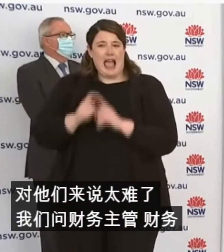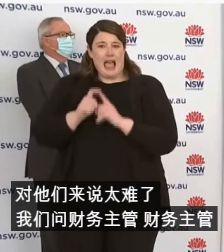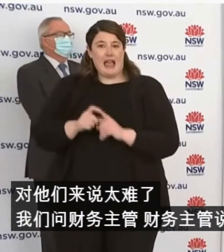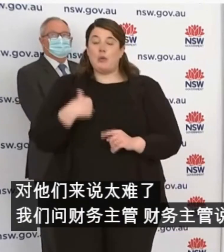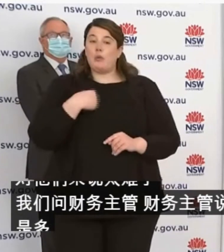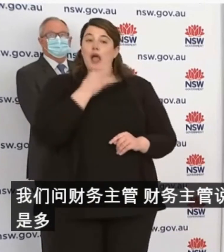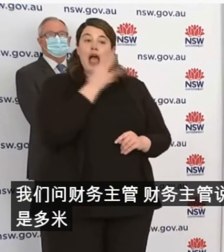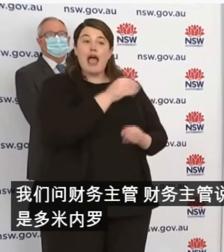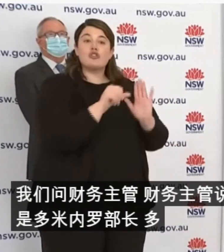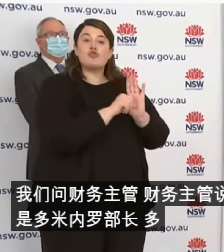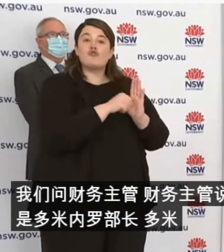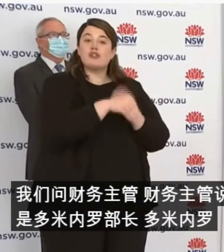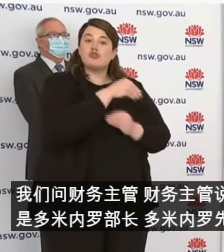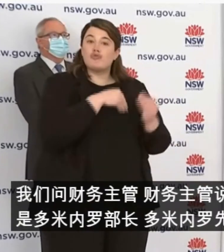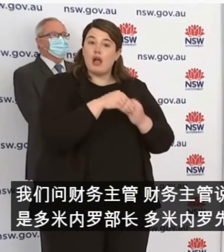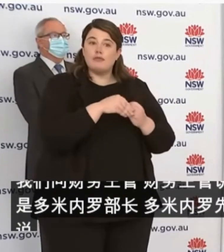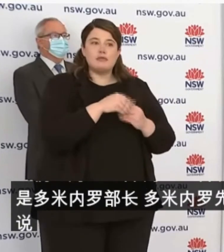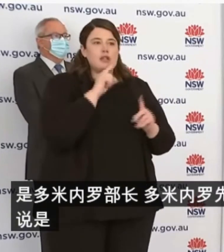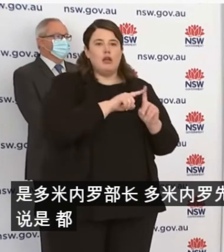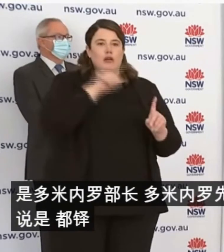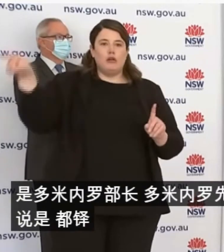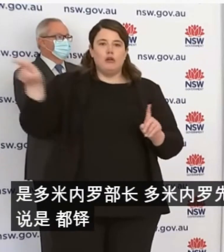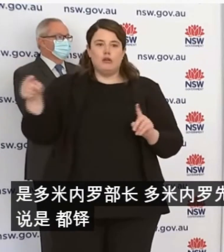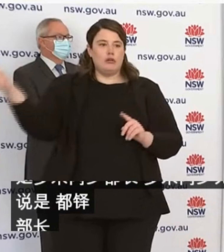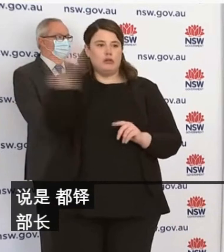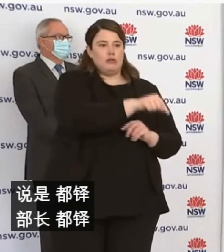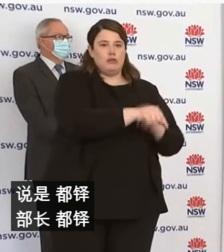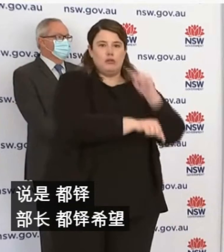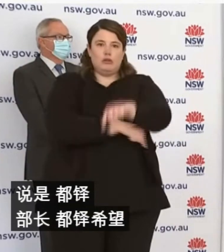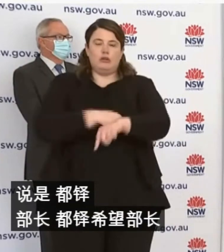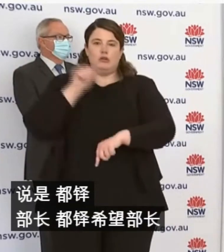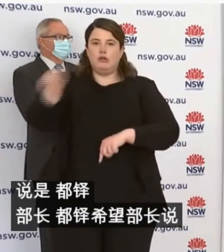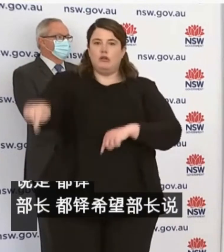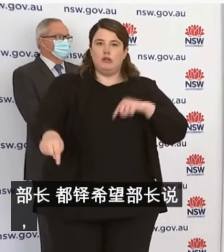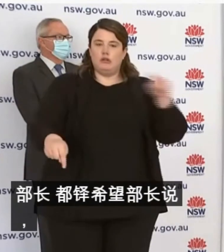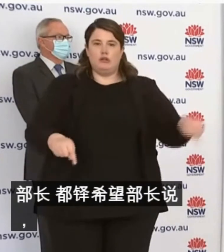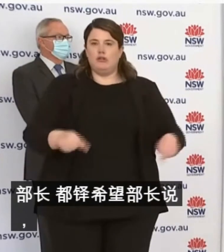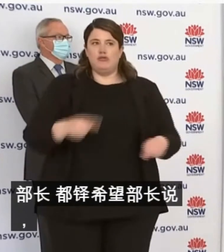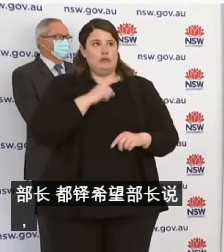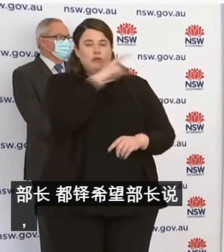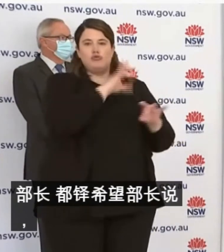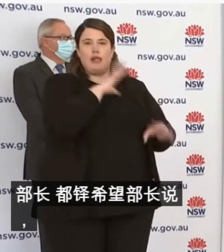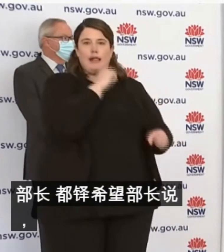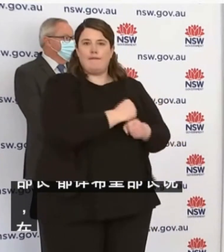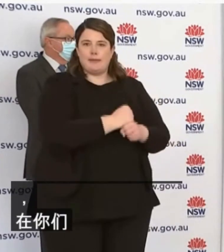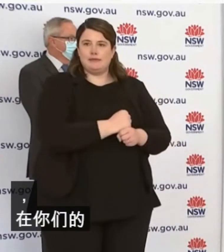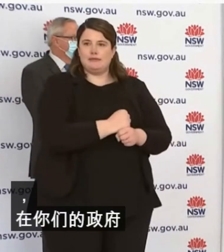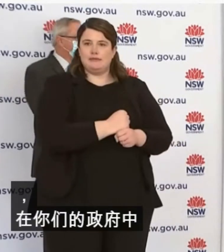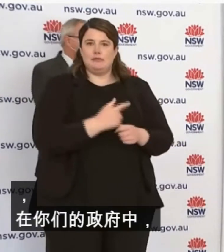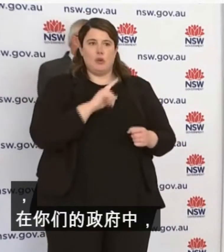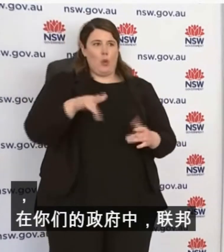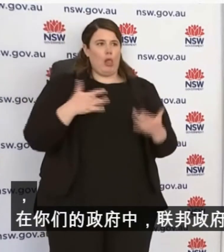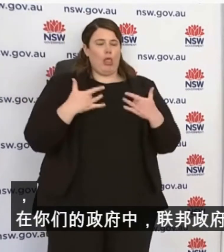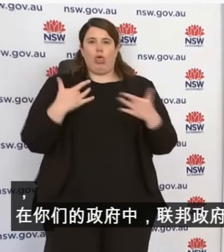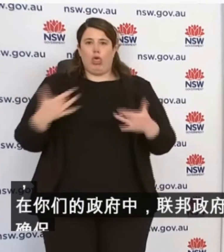Treasurer. The Treasurer says it's Minister Dominello. Minister Dominello says it's Minister Tudor-Hope. Minister Tudor-Hope says it's the federal government. Who in your government